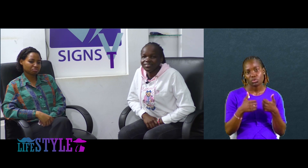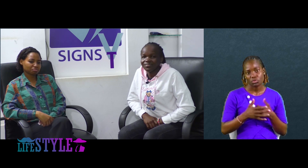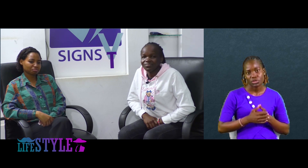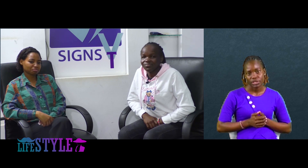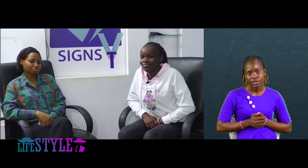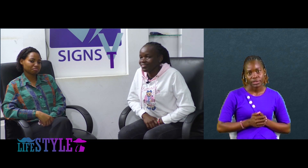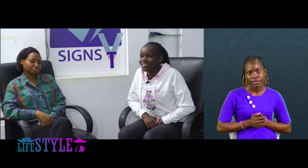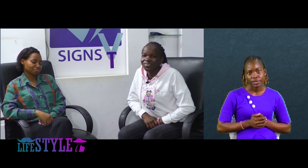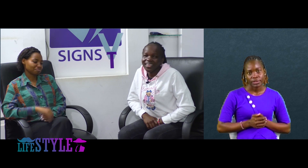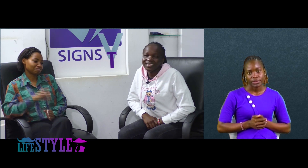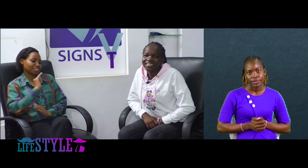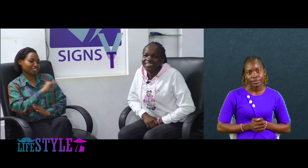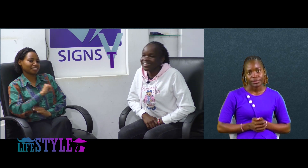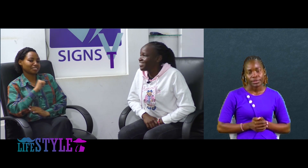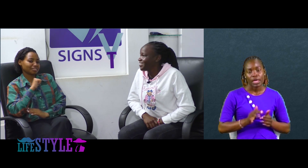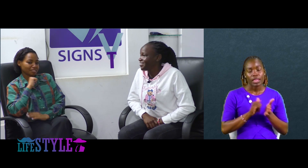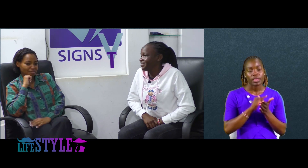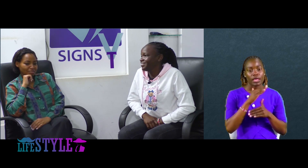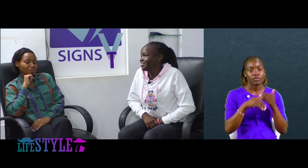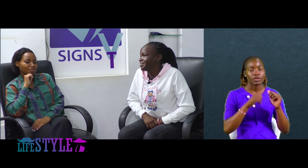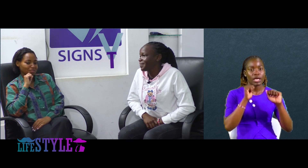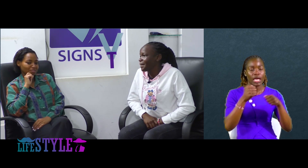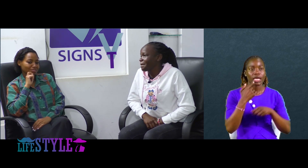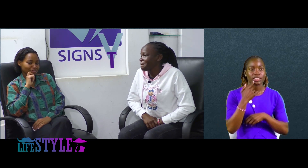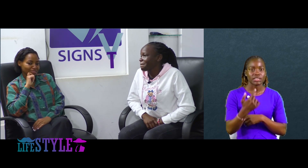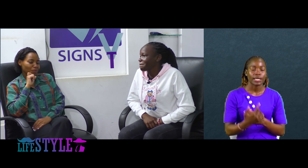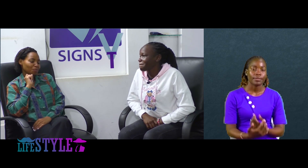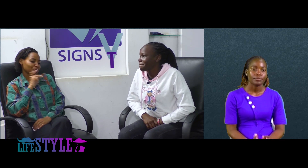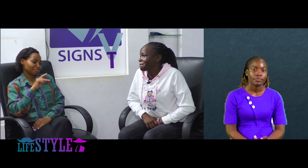Yeah, that's all I can say.